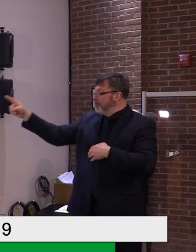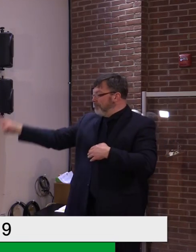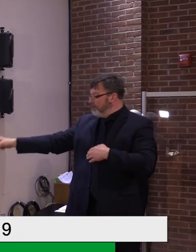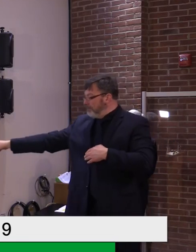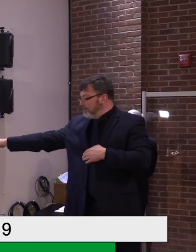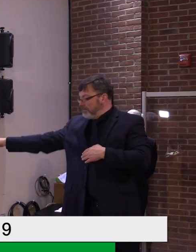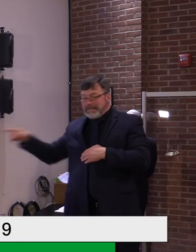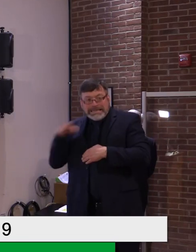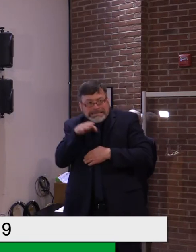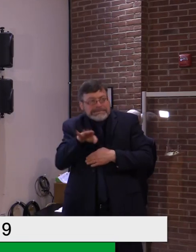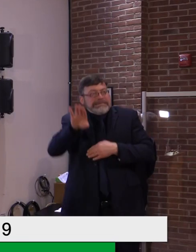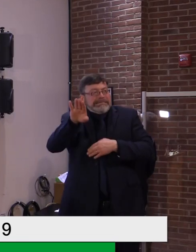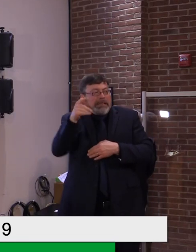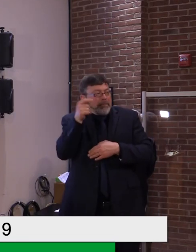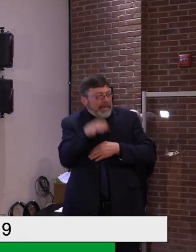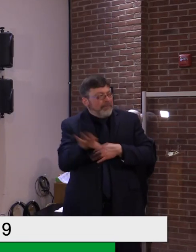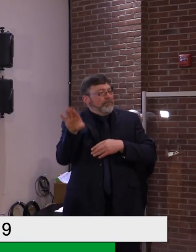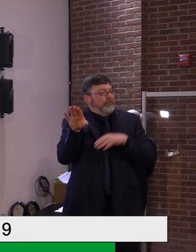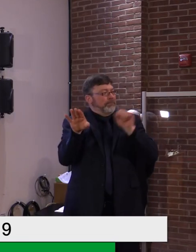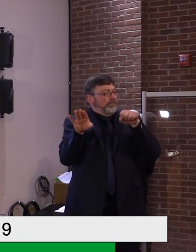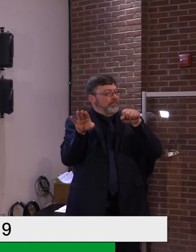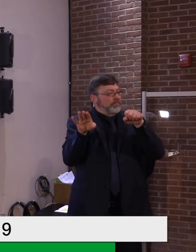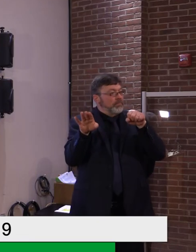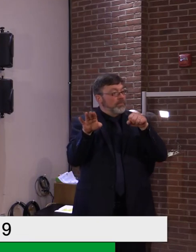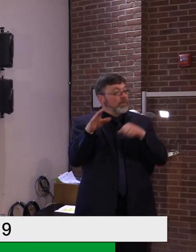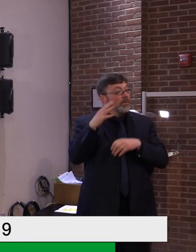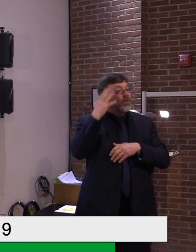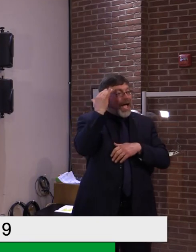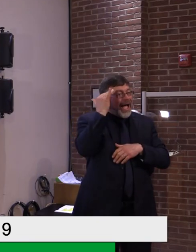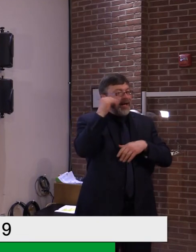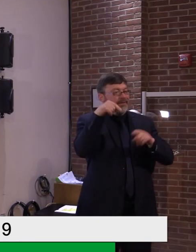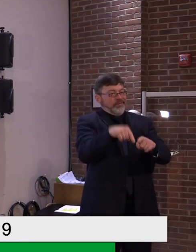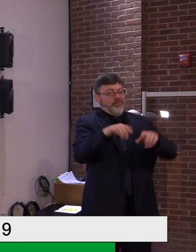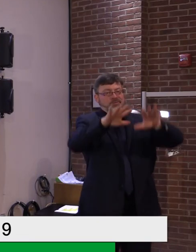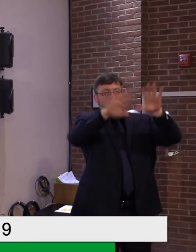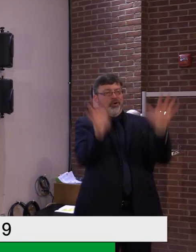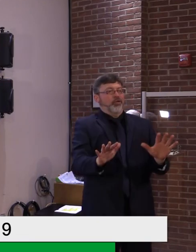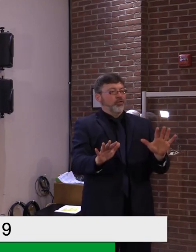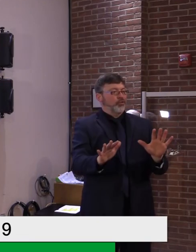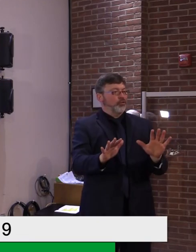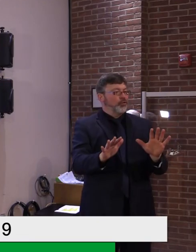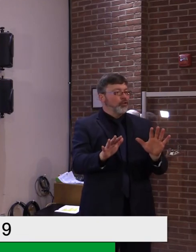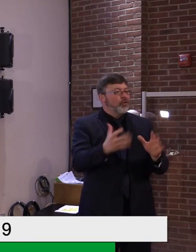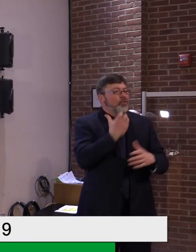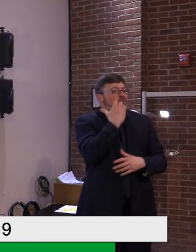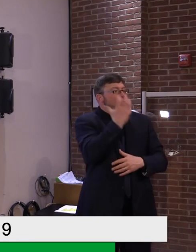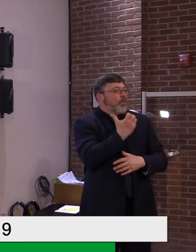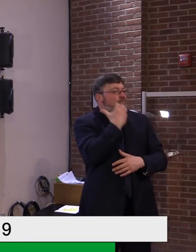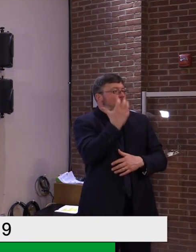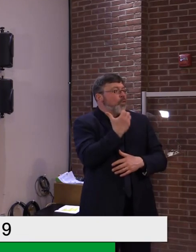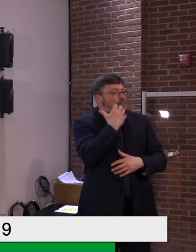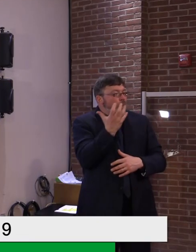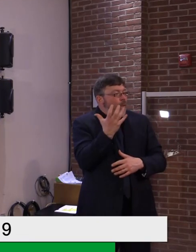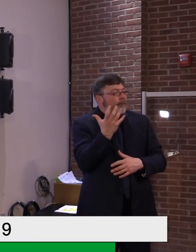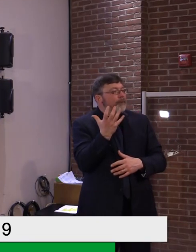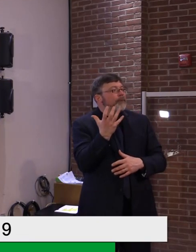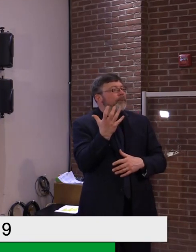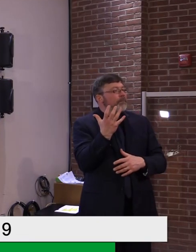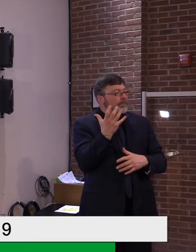know, sort of much more seasonal out West, down South, easier to get outside, easier to be safe. The Northeast has been a little colder until